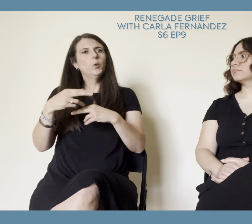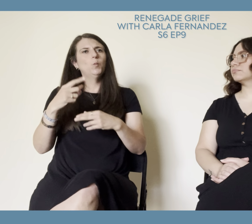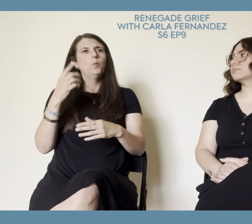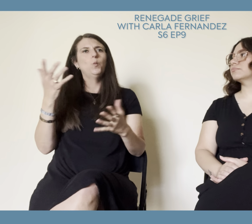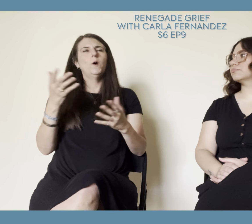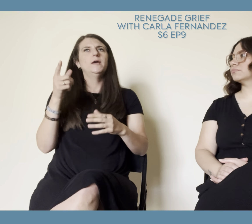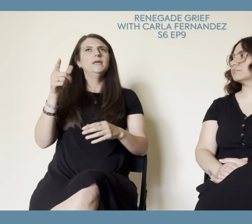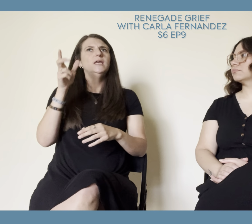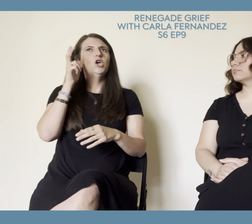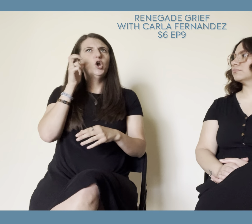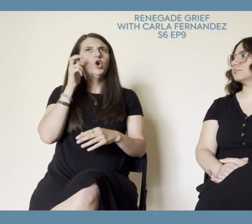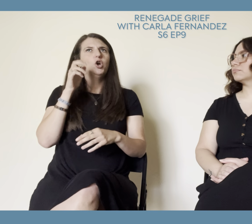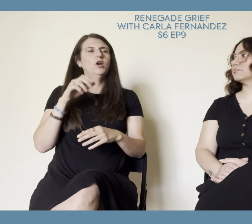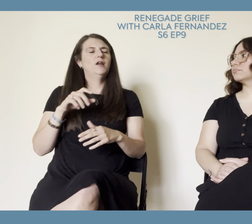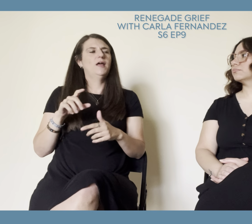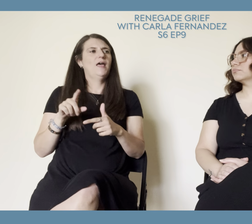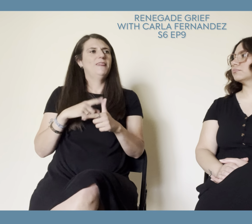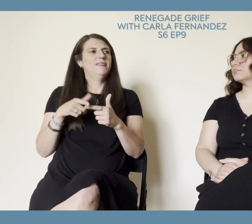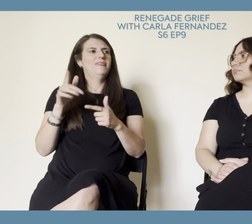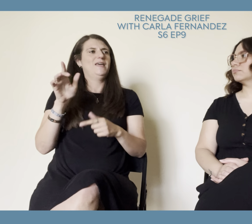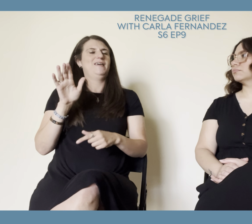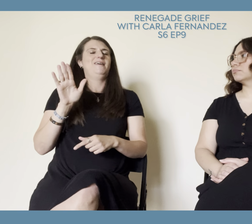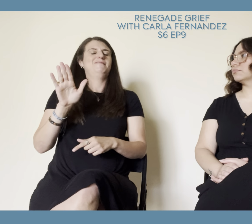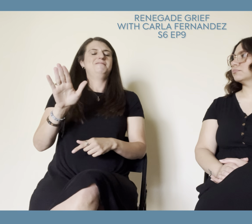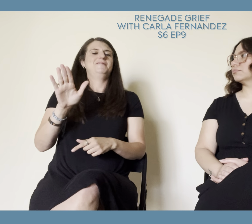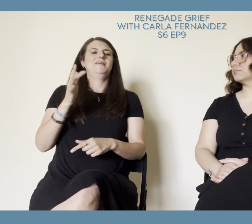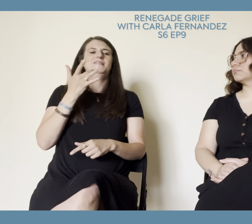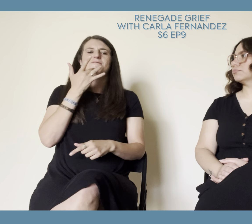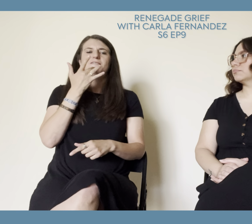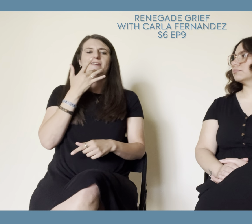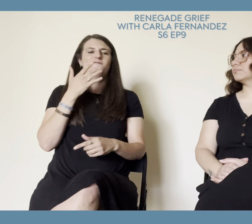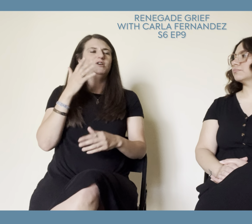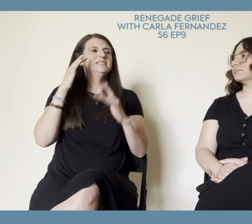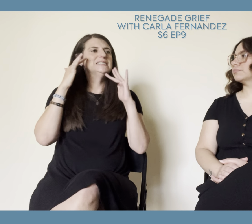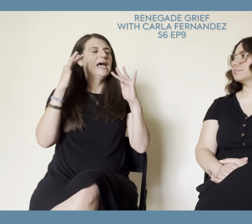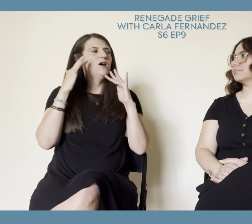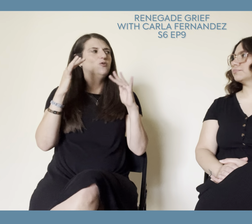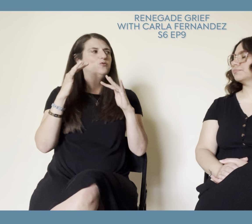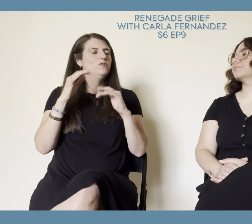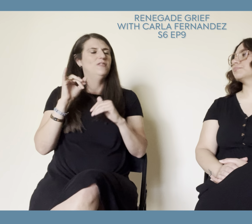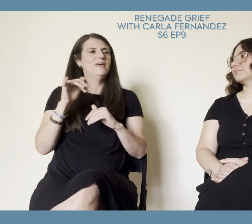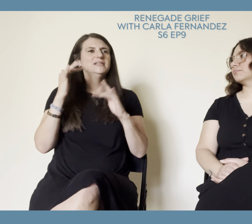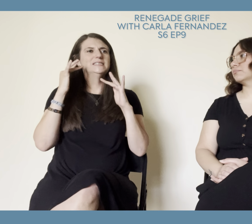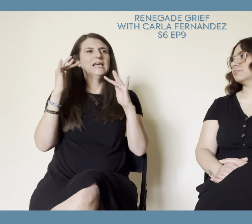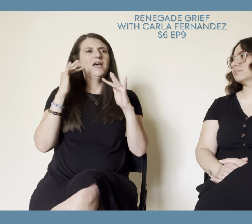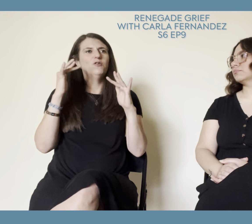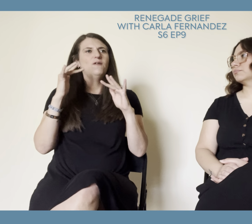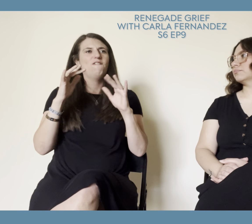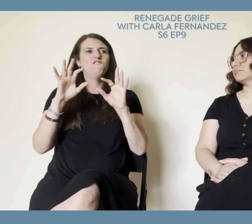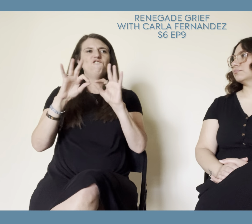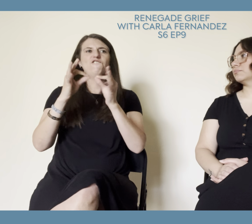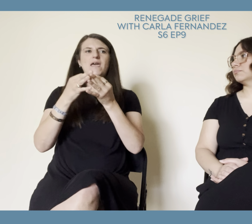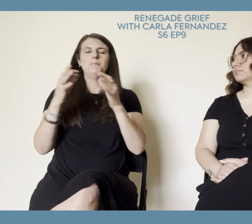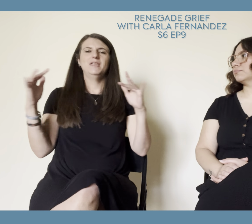realizing that that was one of his favorite sounds, the sort of the soundscape of a family gathering to enjoy a